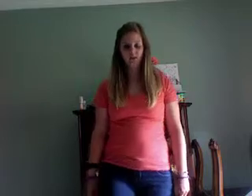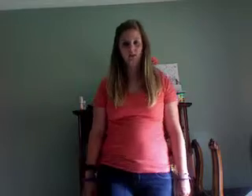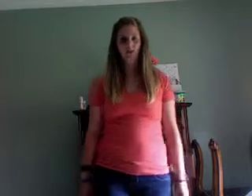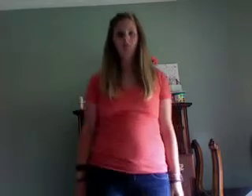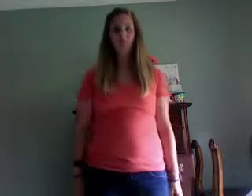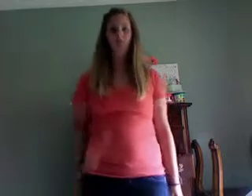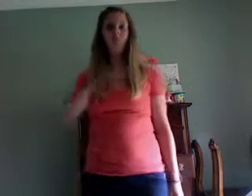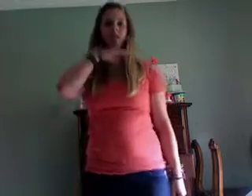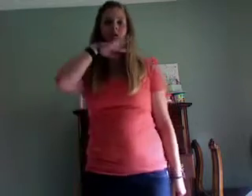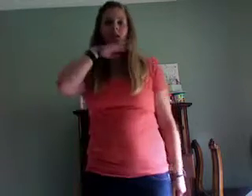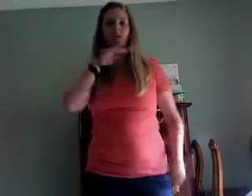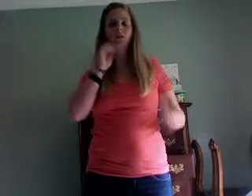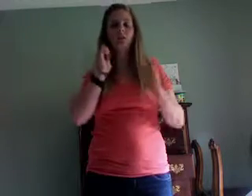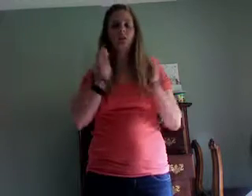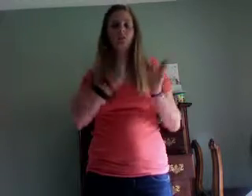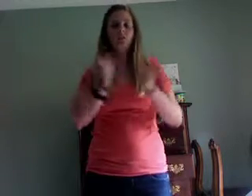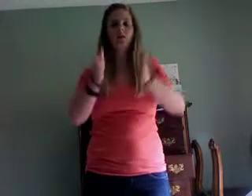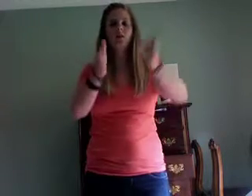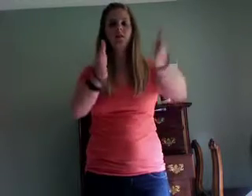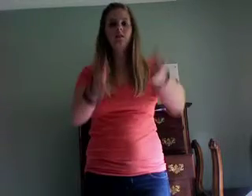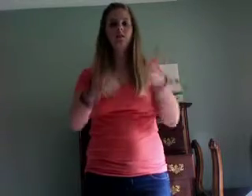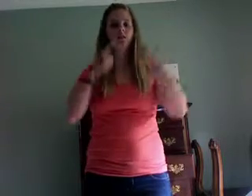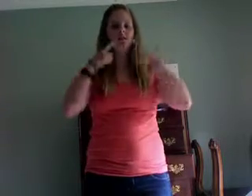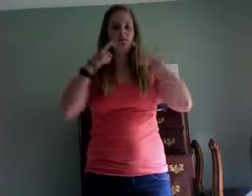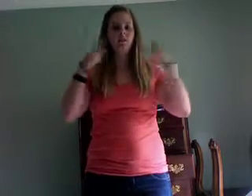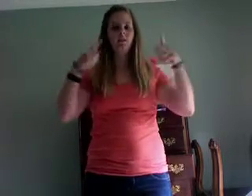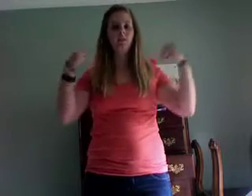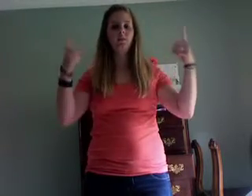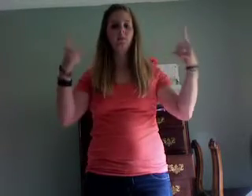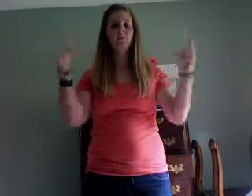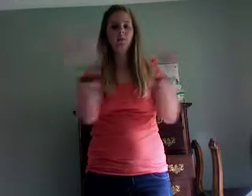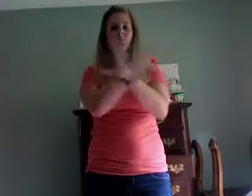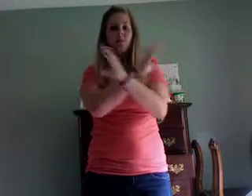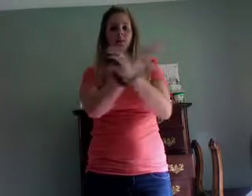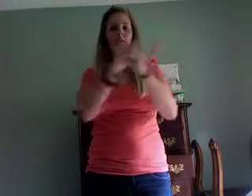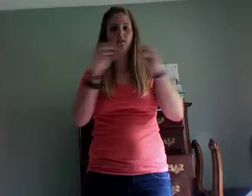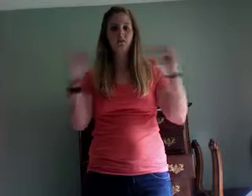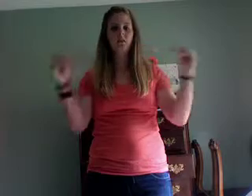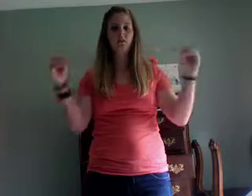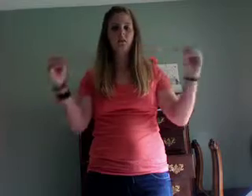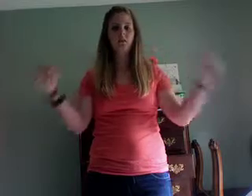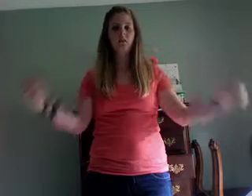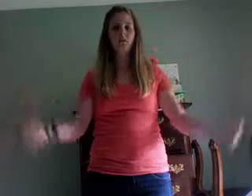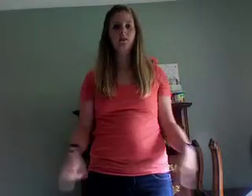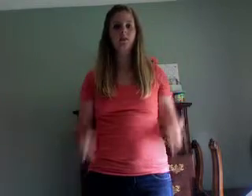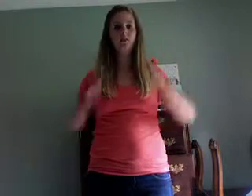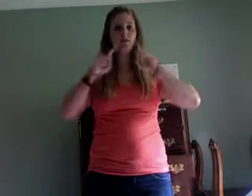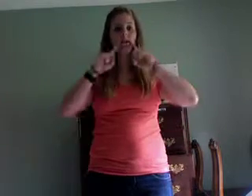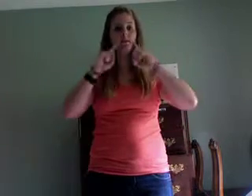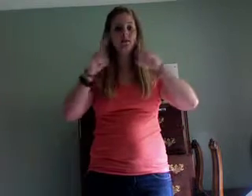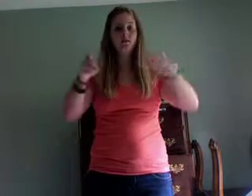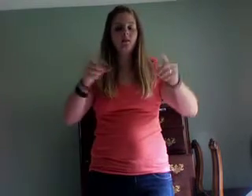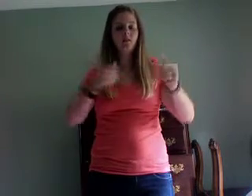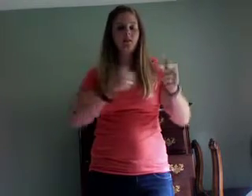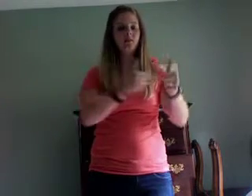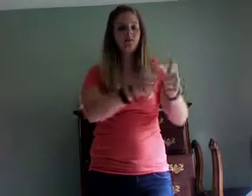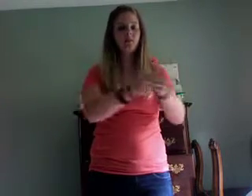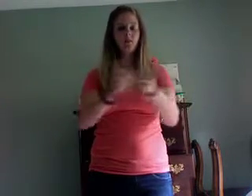He walked the dirty streets, famous for nothing. He said, come